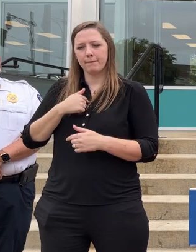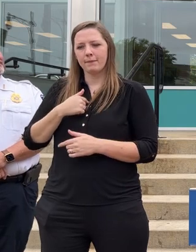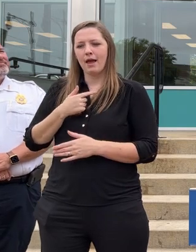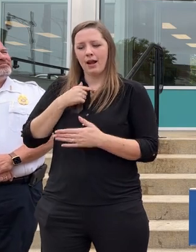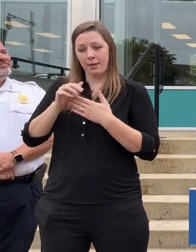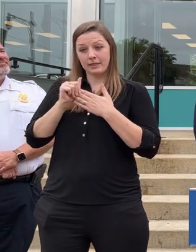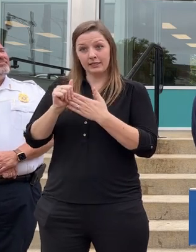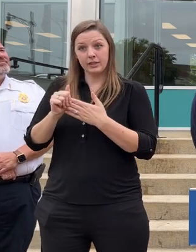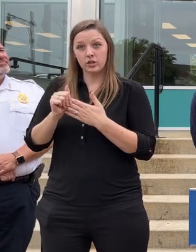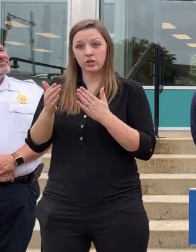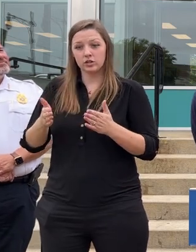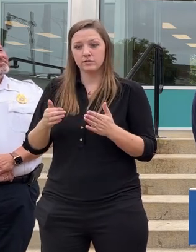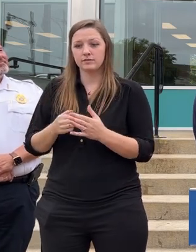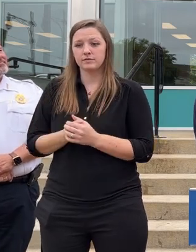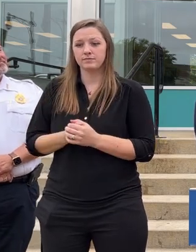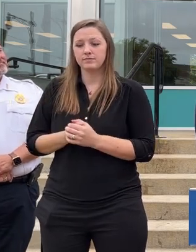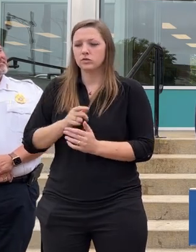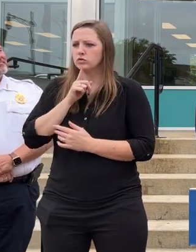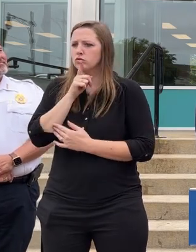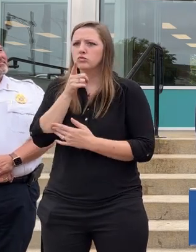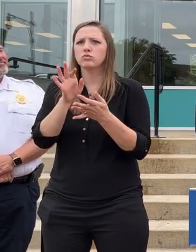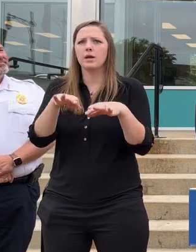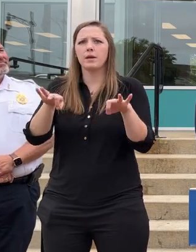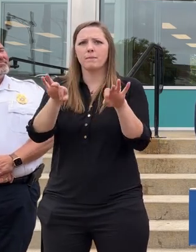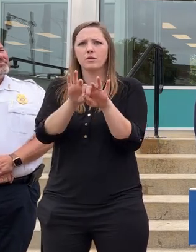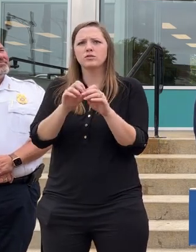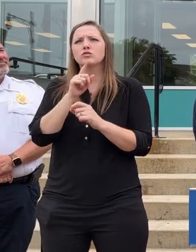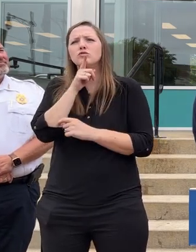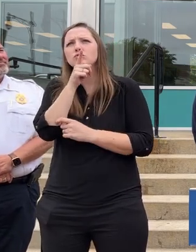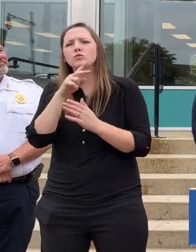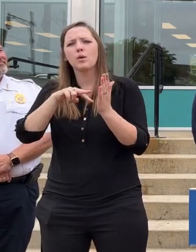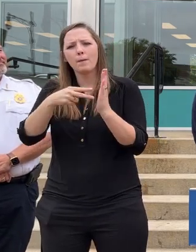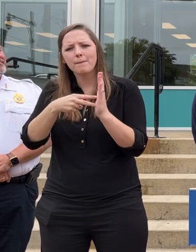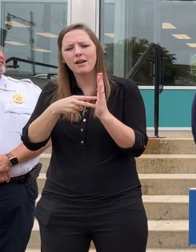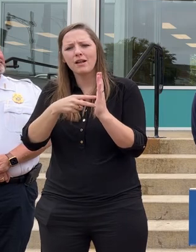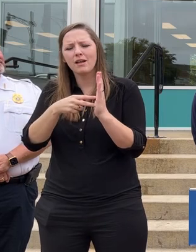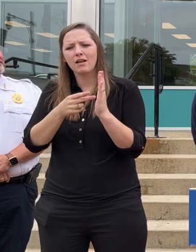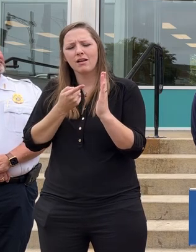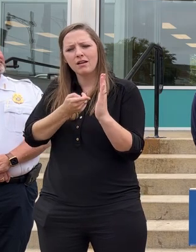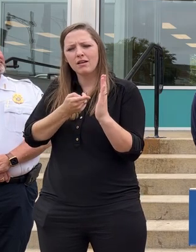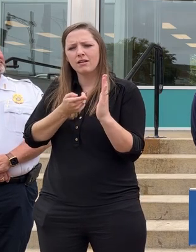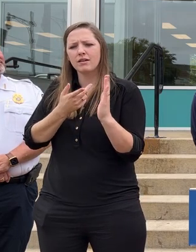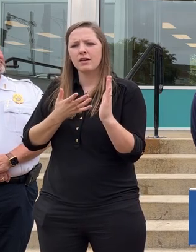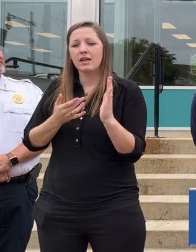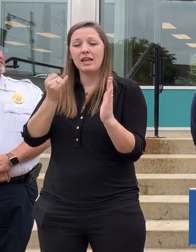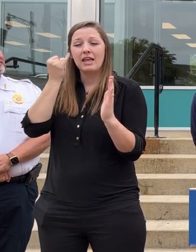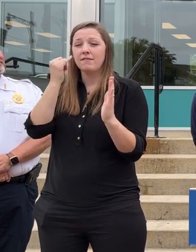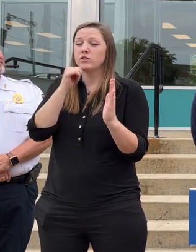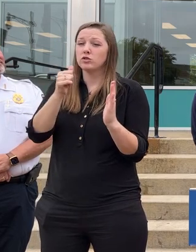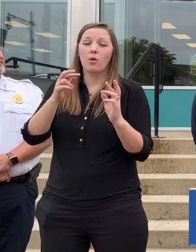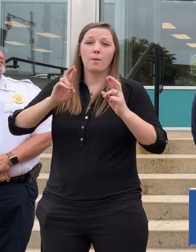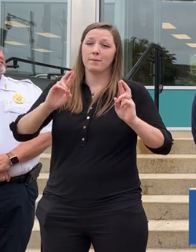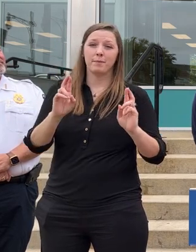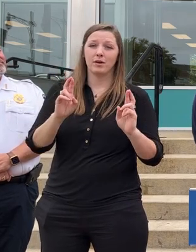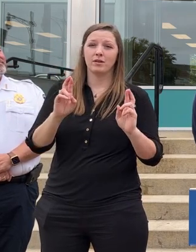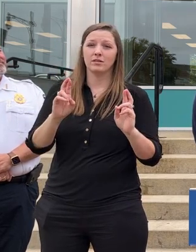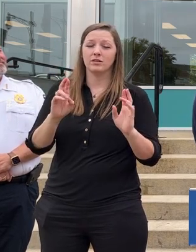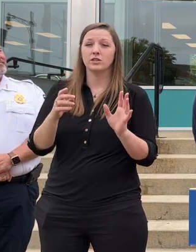time is the true importance and the true meaning behind the phrase that we often use: if you don't prepare, you